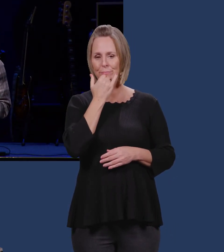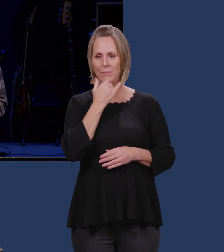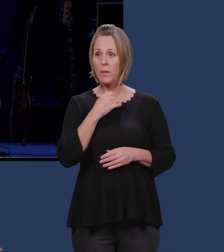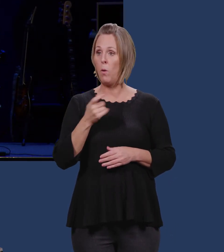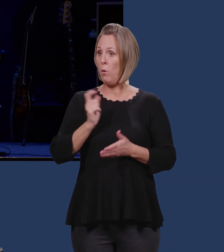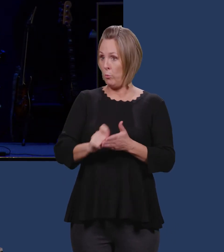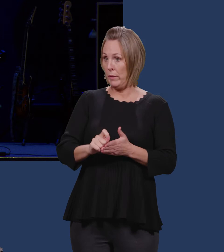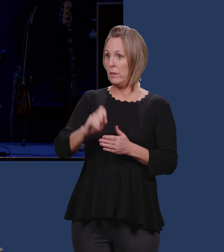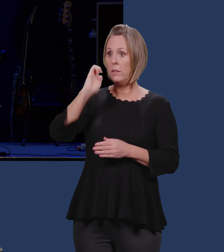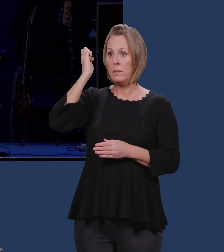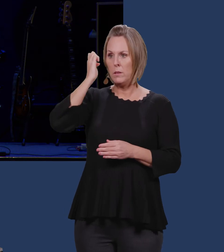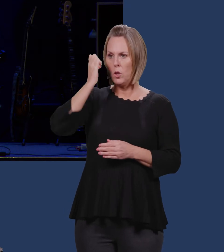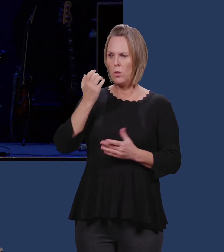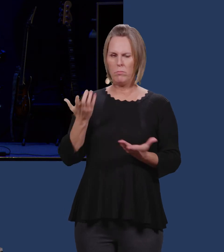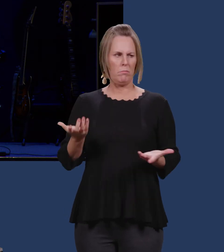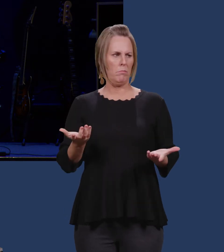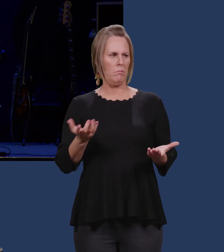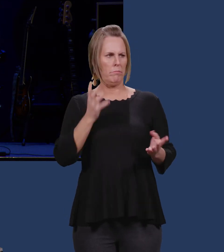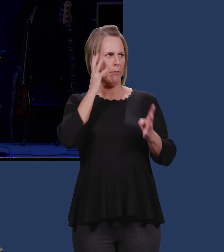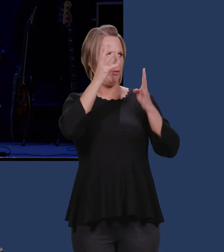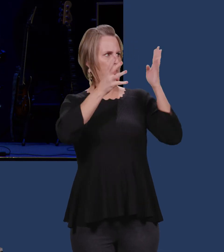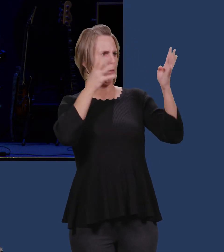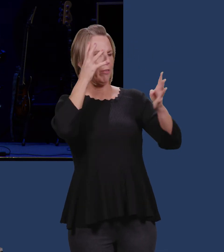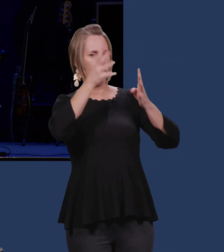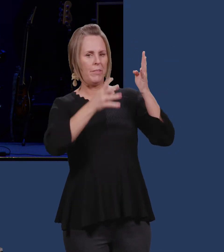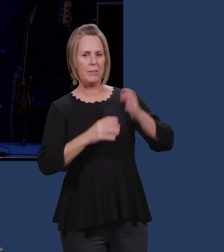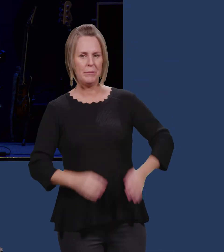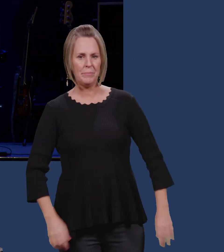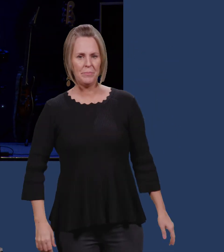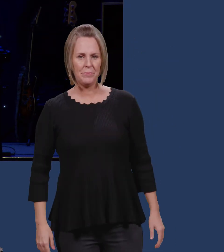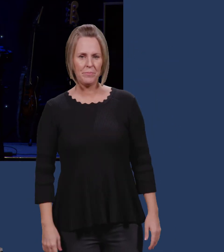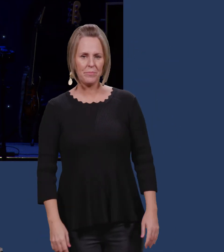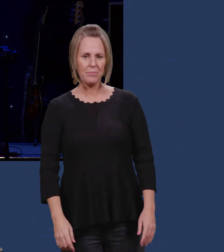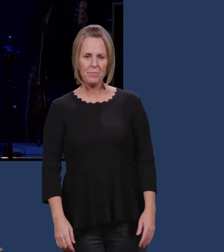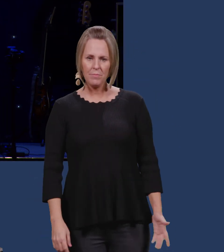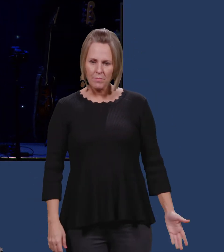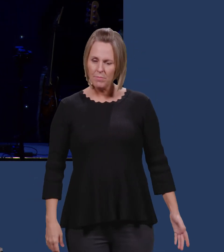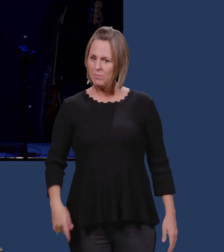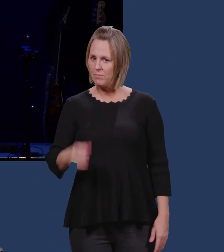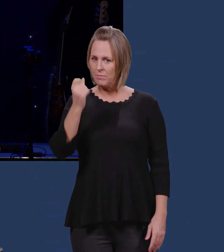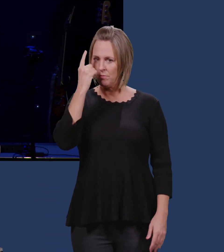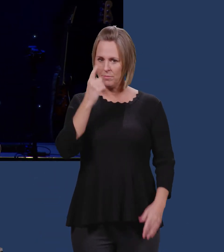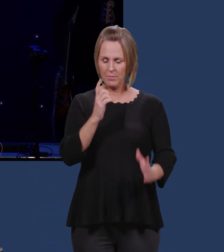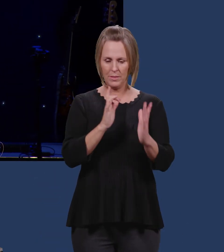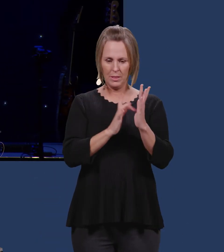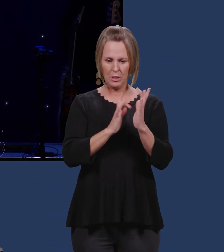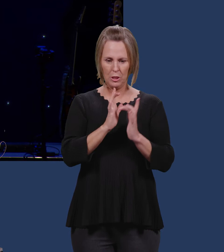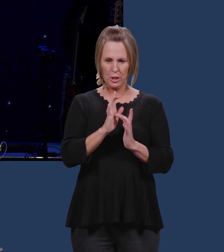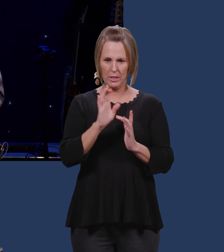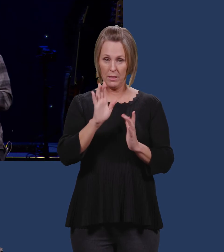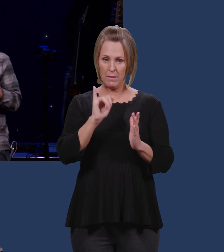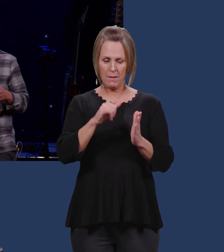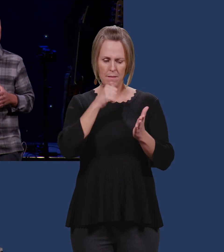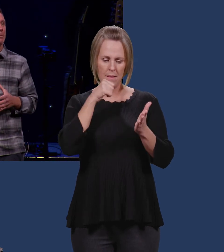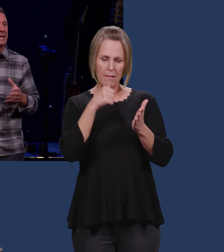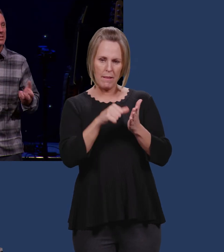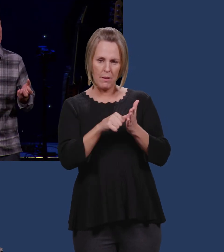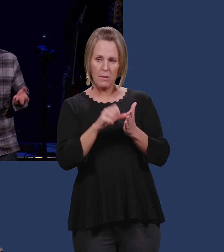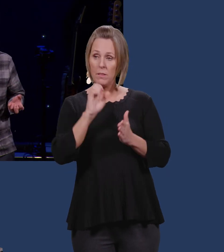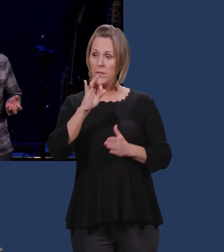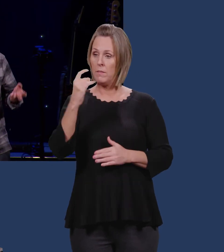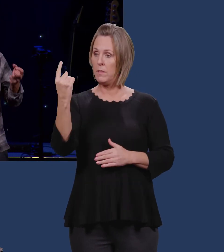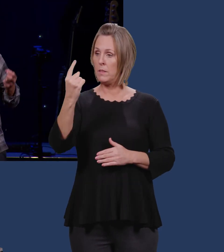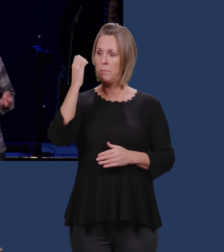you be surprised that a letter describing Jesus' physical appearance, a letter that was written in Europe,